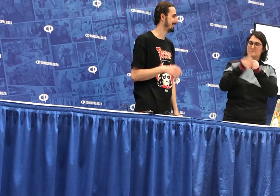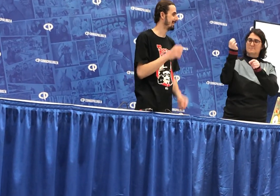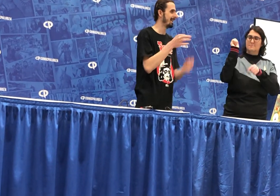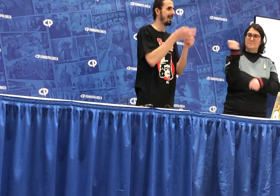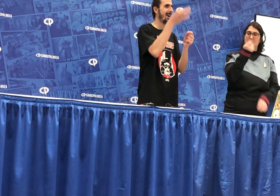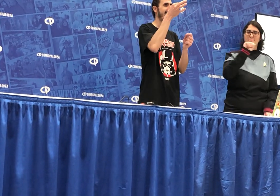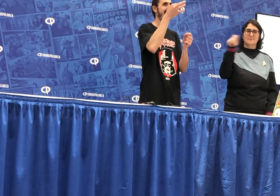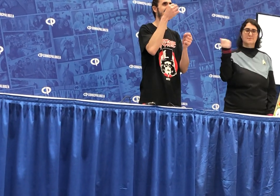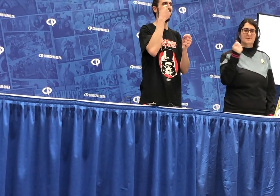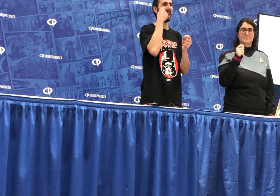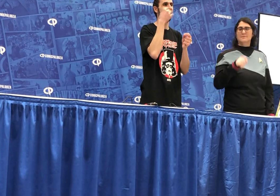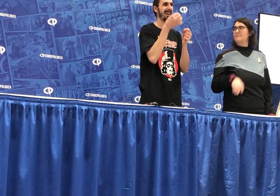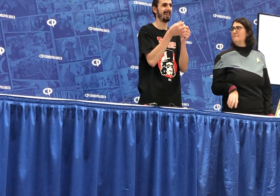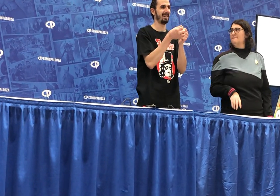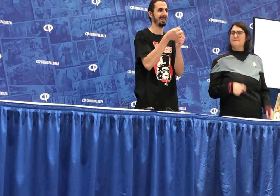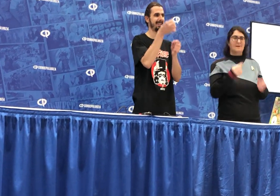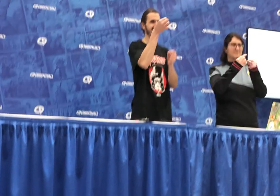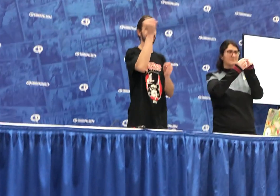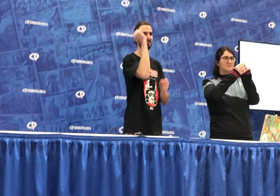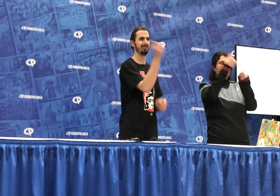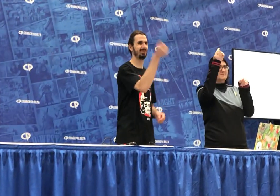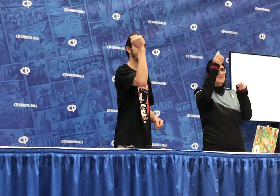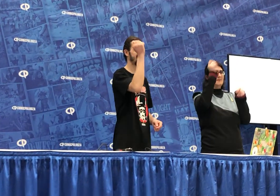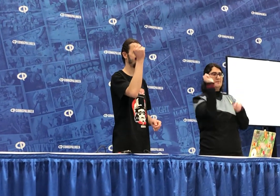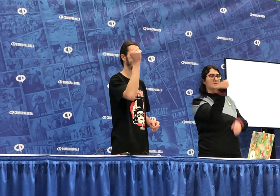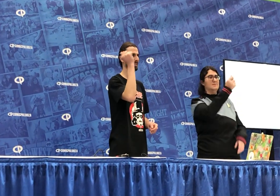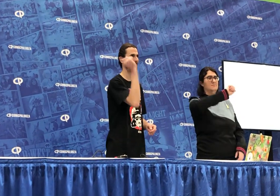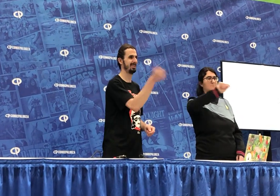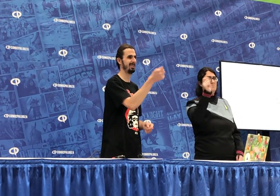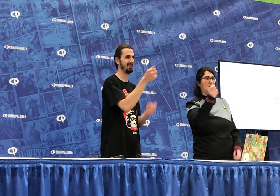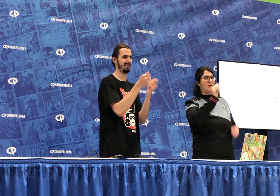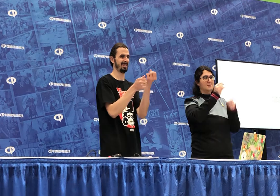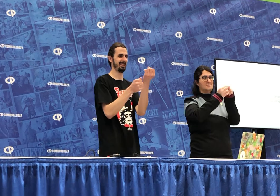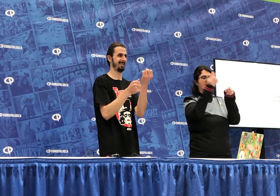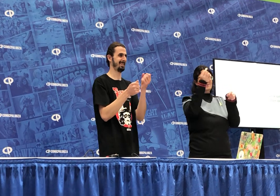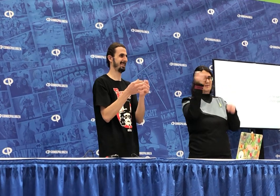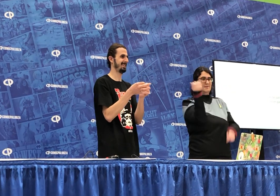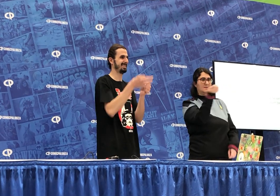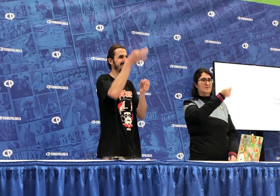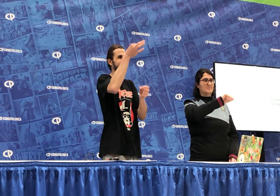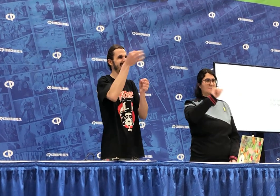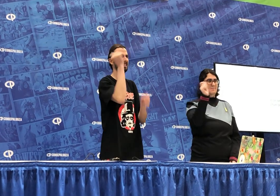Let's see, like this. You could show it like you're kind of drawing out that there's a stick and then you show the function of it.